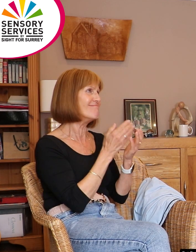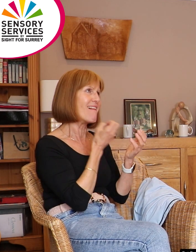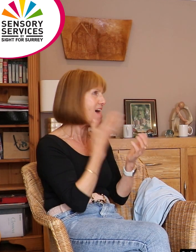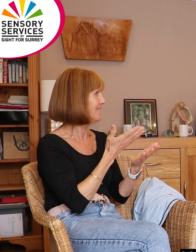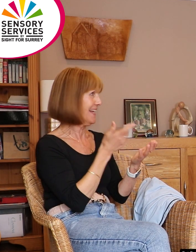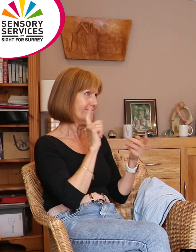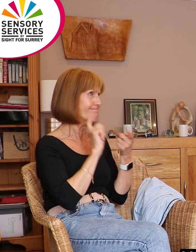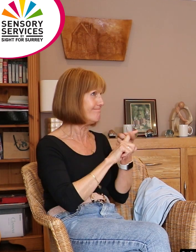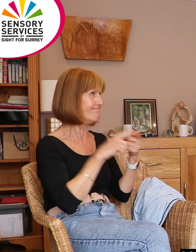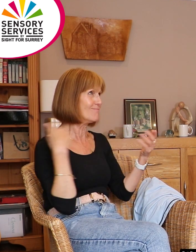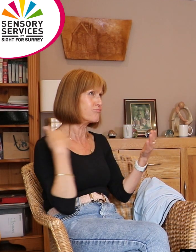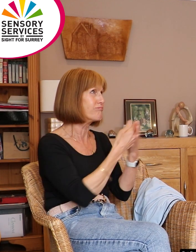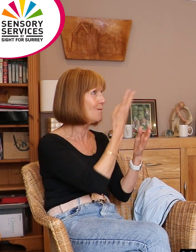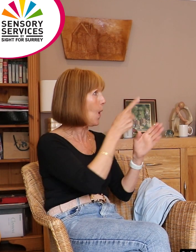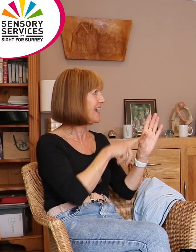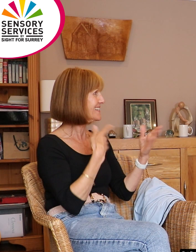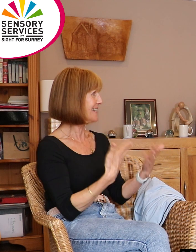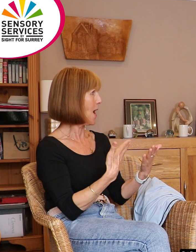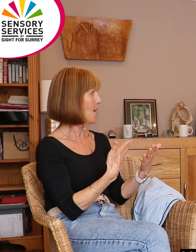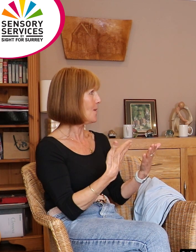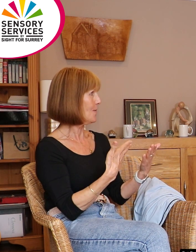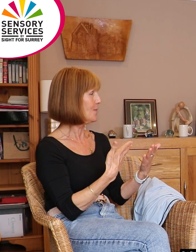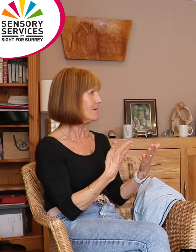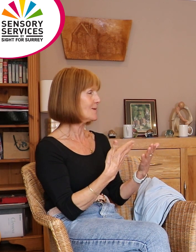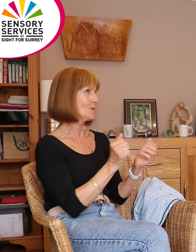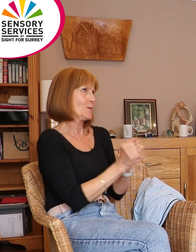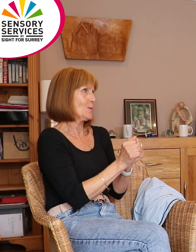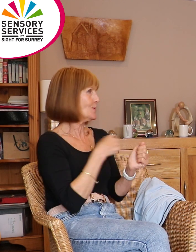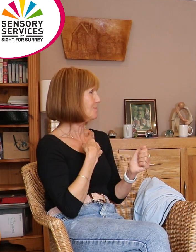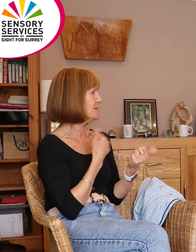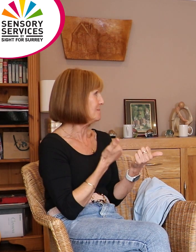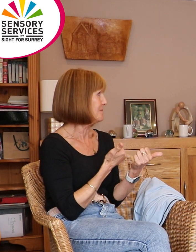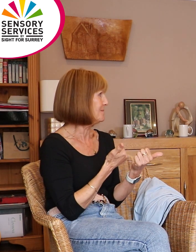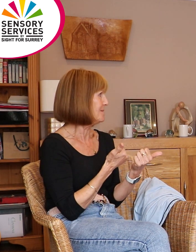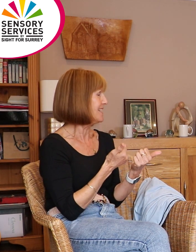It's lovely. I've been part of it for 4 years now. It suits me.